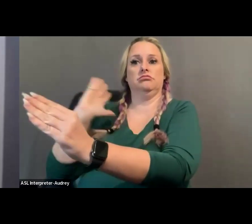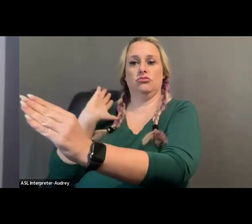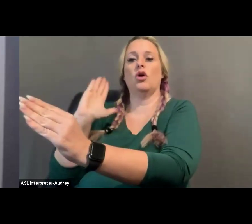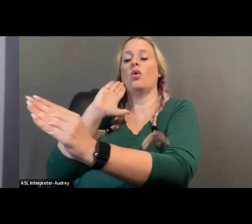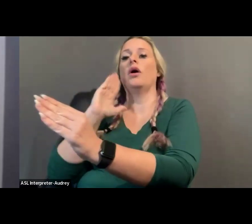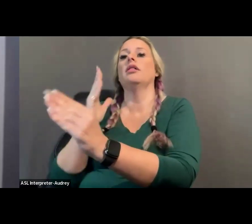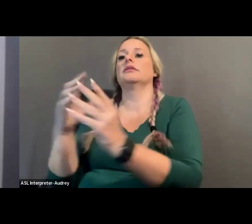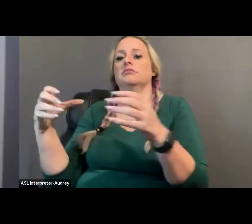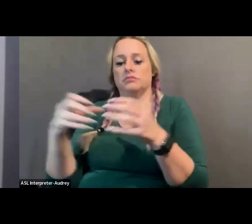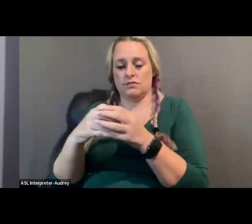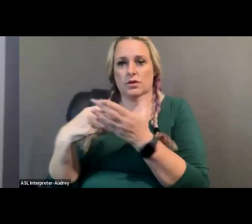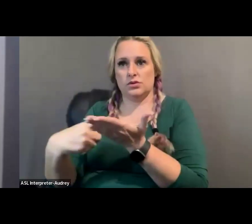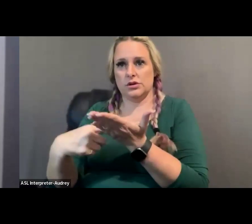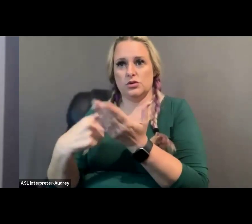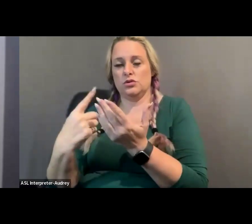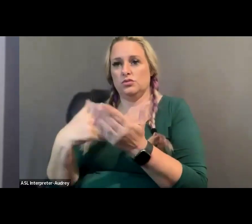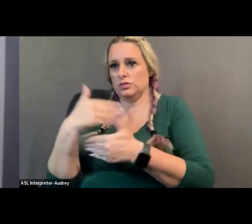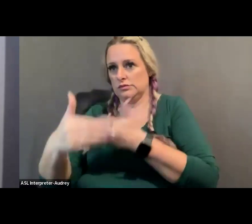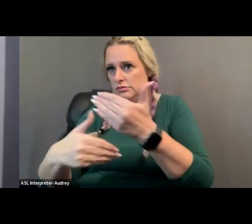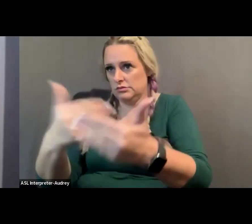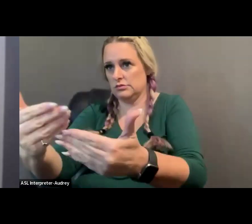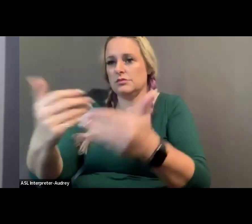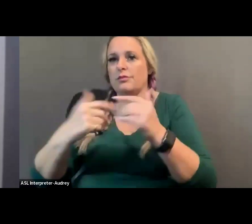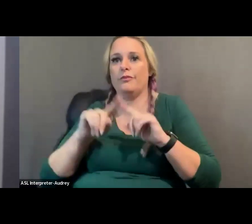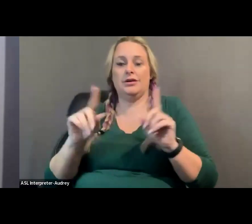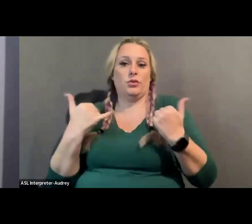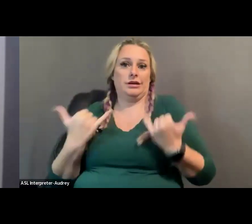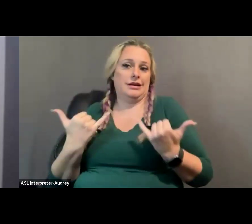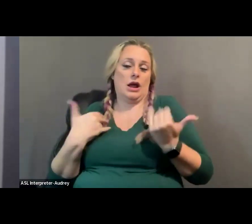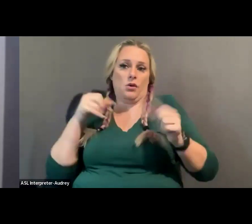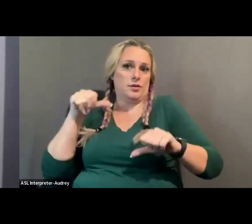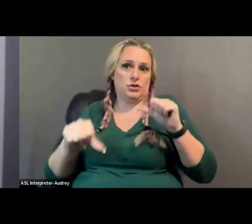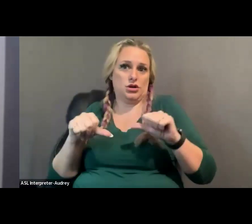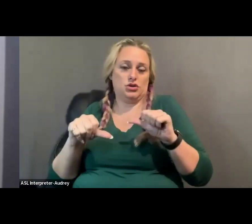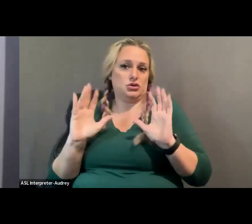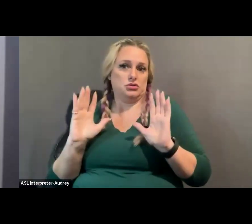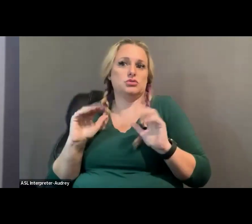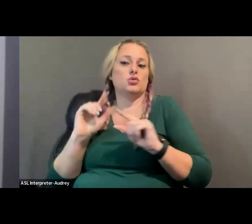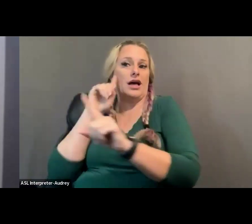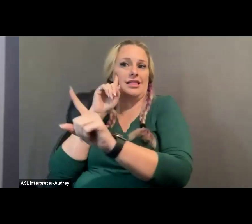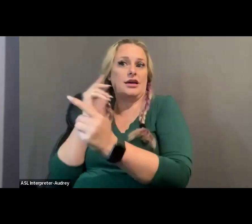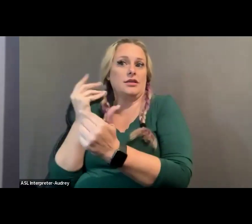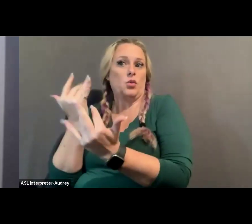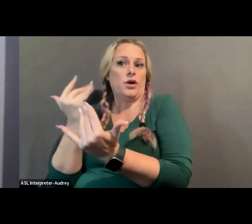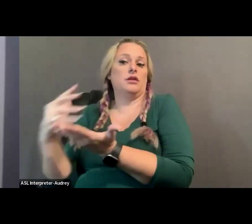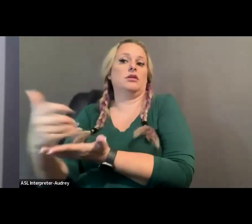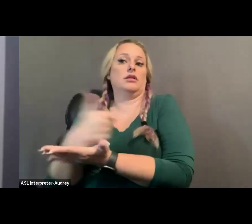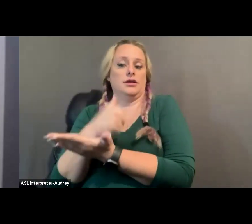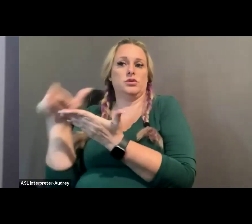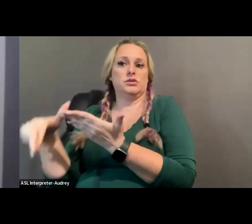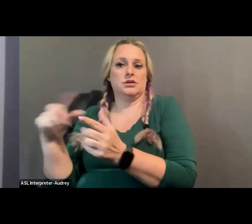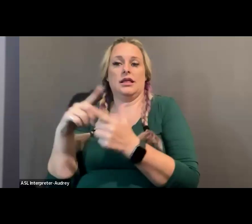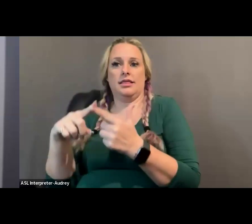steps are. But for right now, I'm not sure what those are in terms of the survey. I think they're just waiting for the results to come in so that we can all